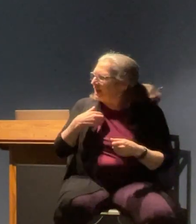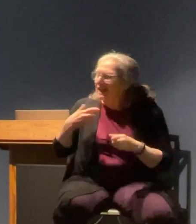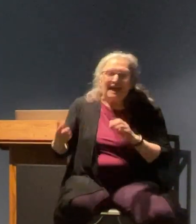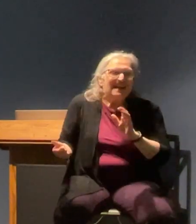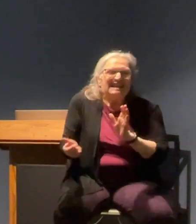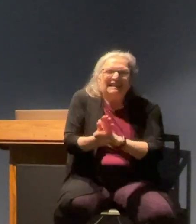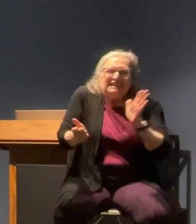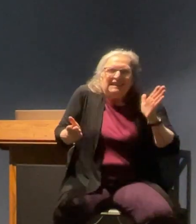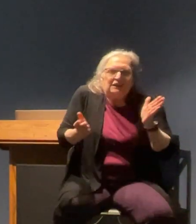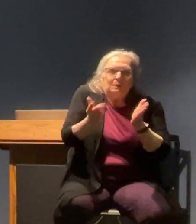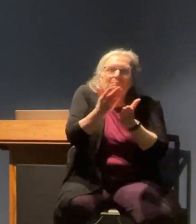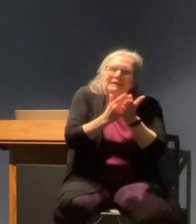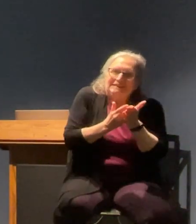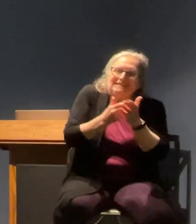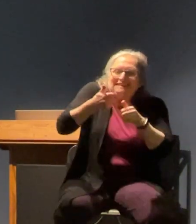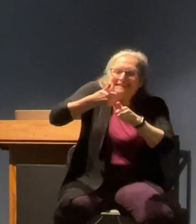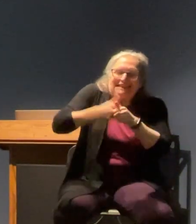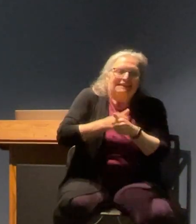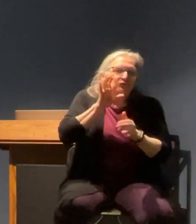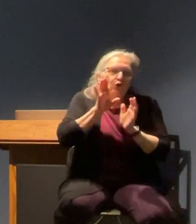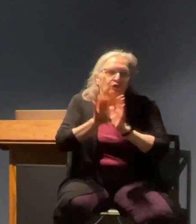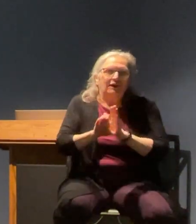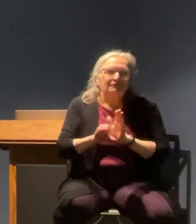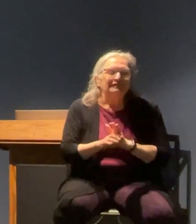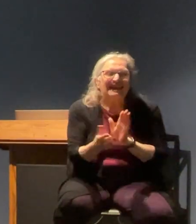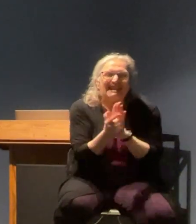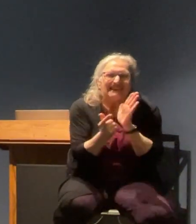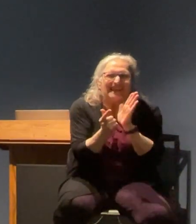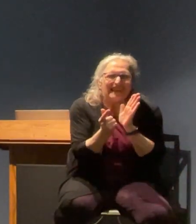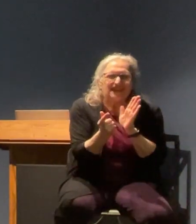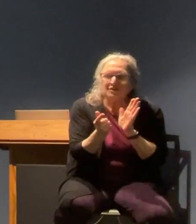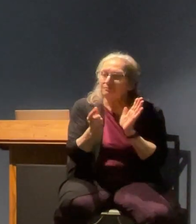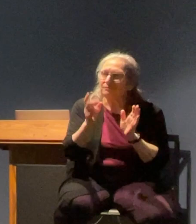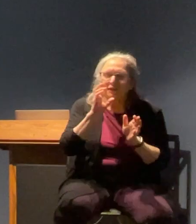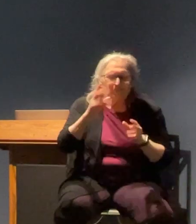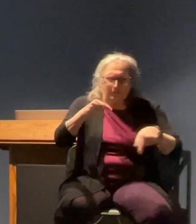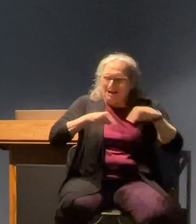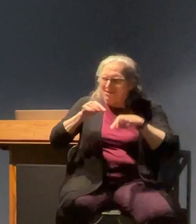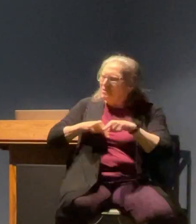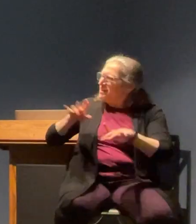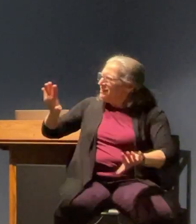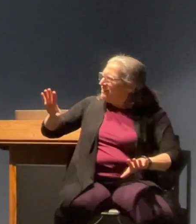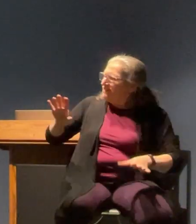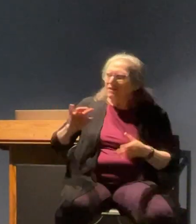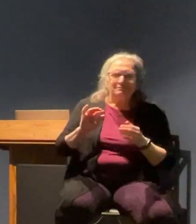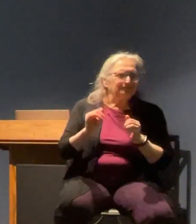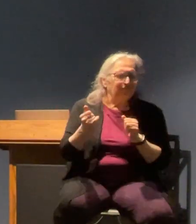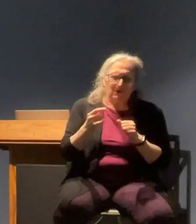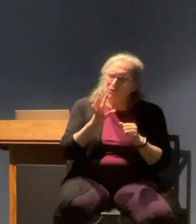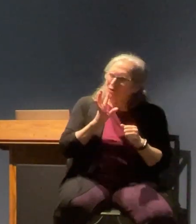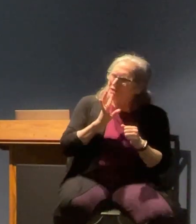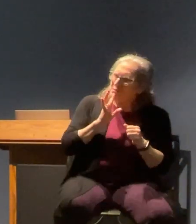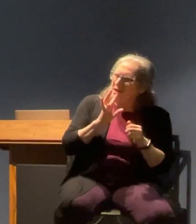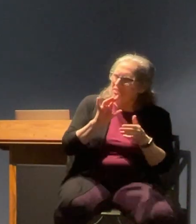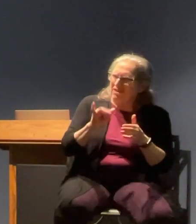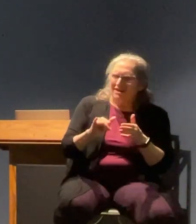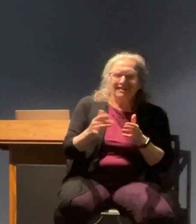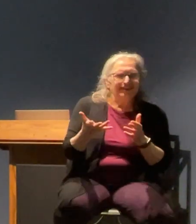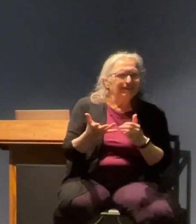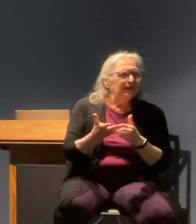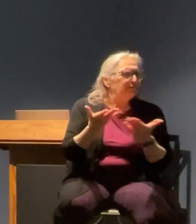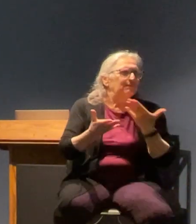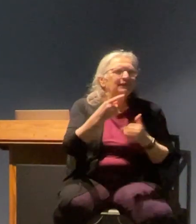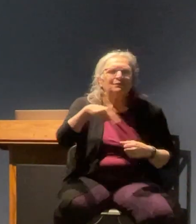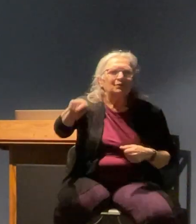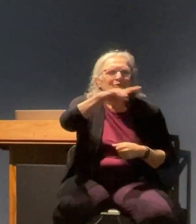in each photo, right? And can you back that up first? How about this? I think you and I talked about this, and a lot of people in the audience may